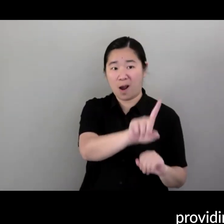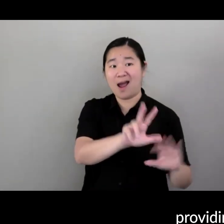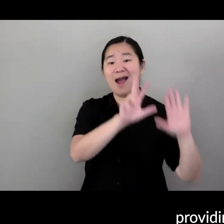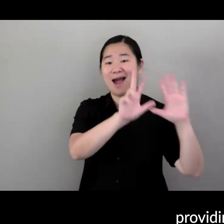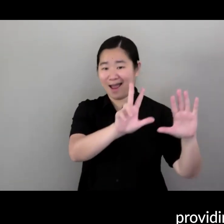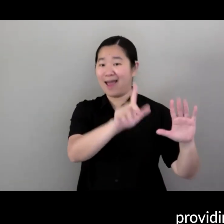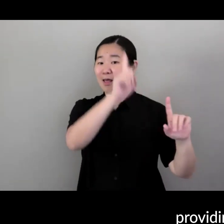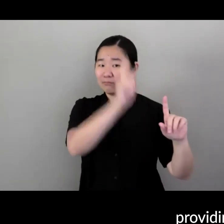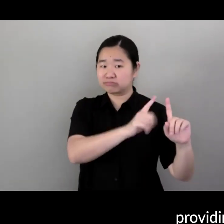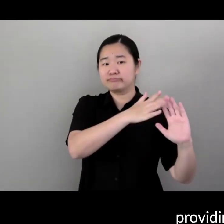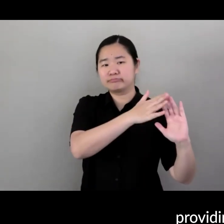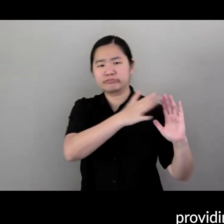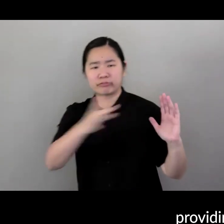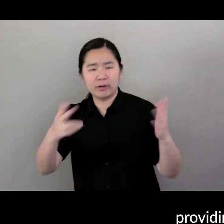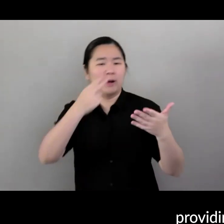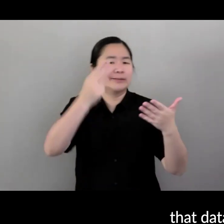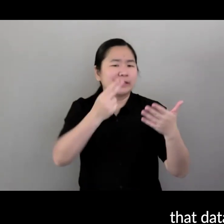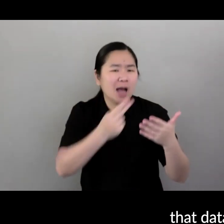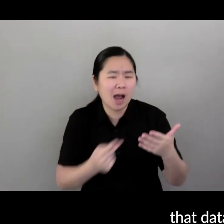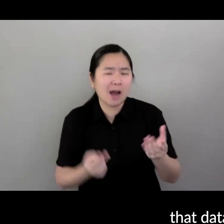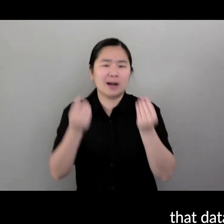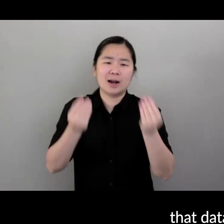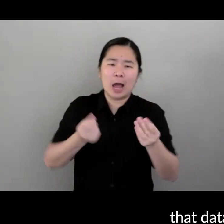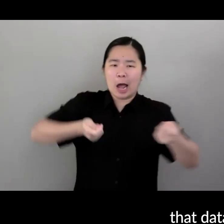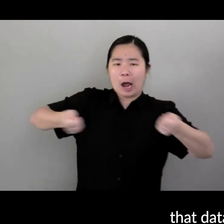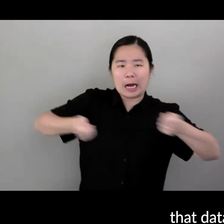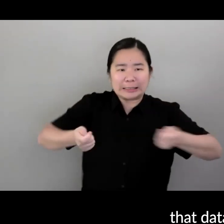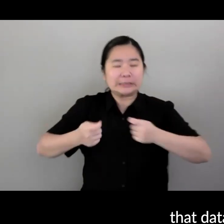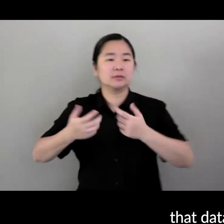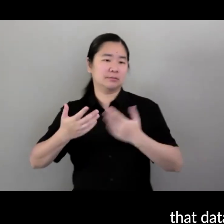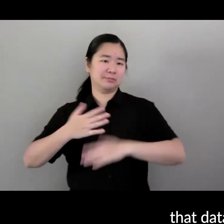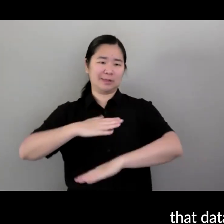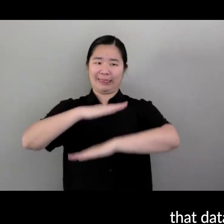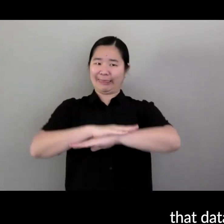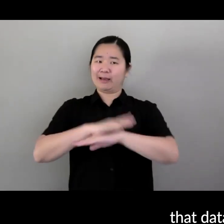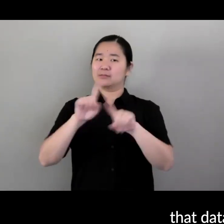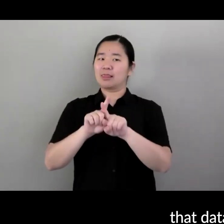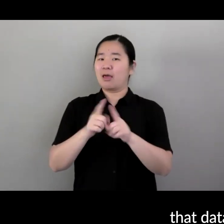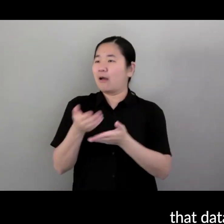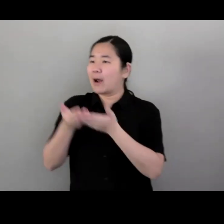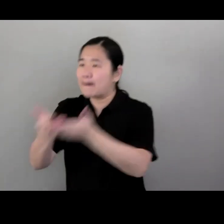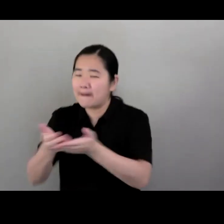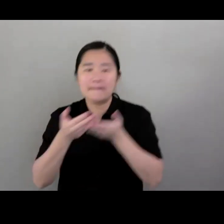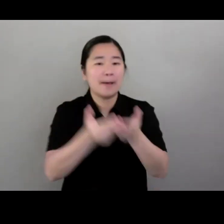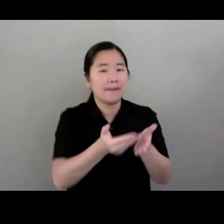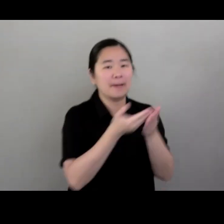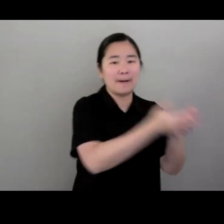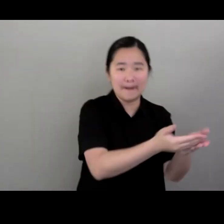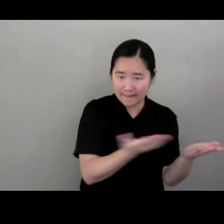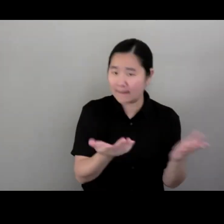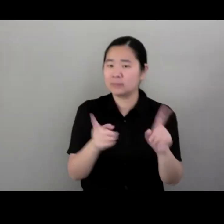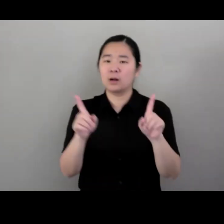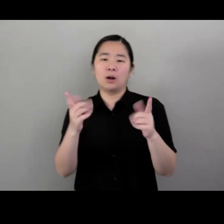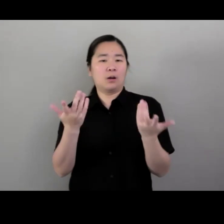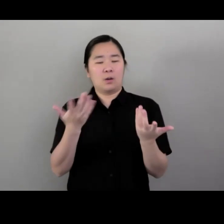providing technical and training support to ensure that data and evidence is used to drive further action and investment in